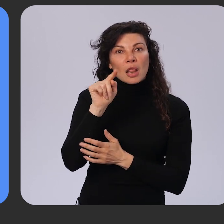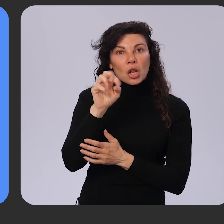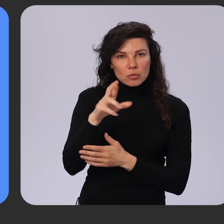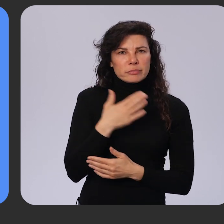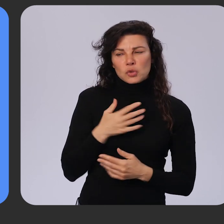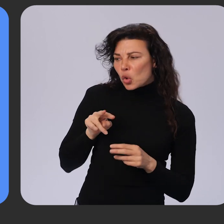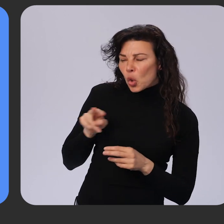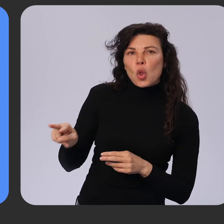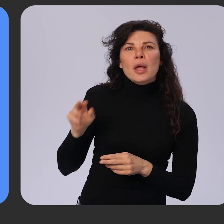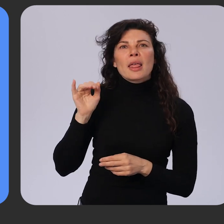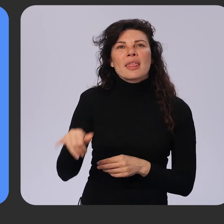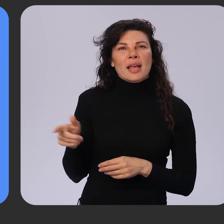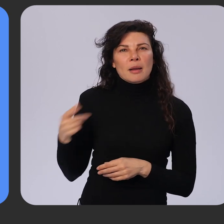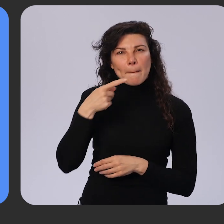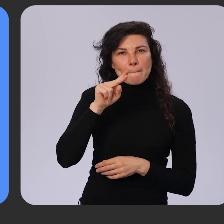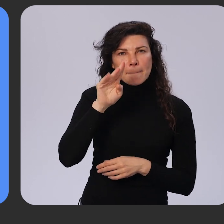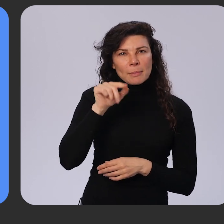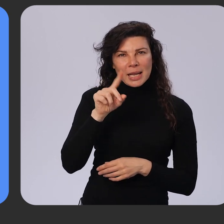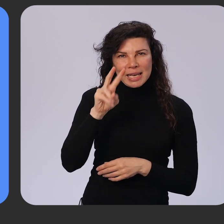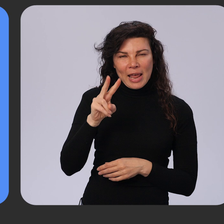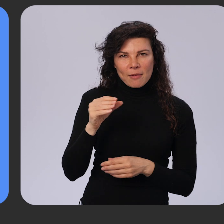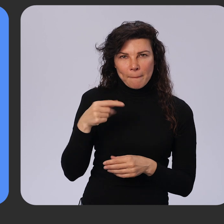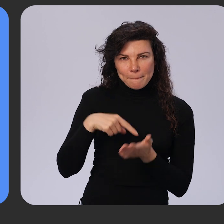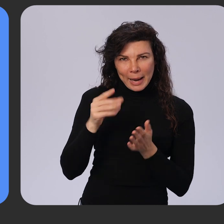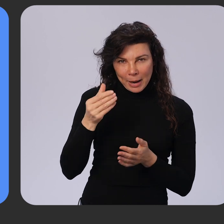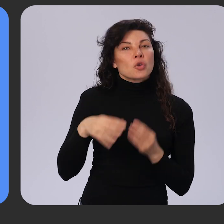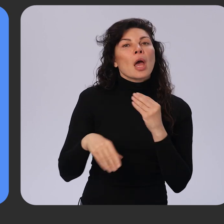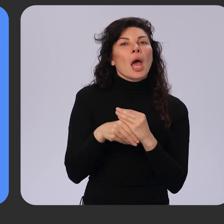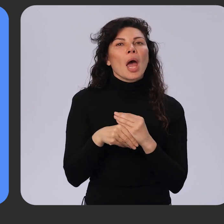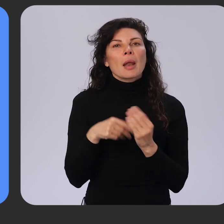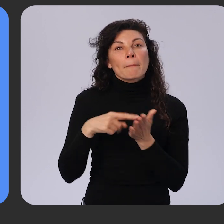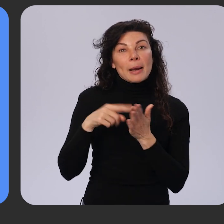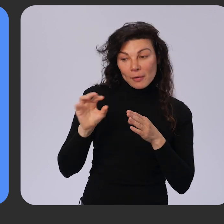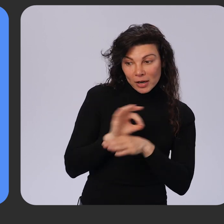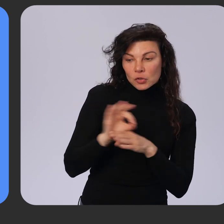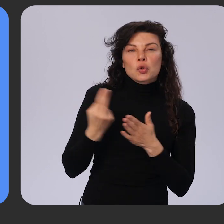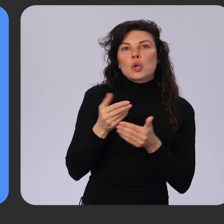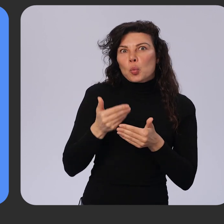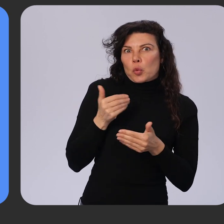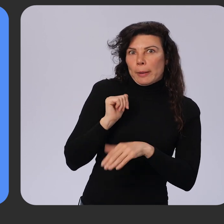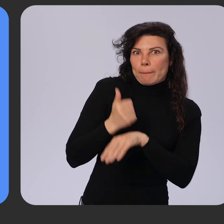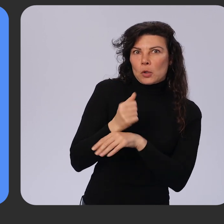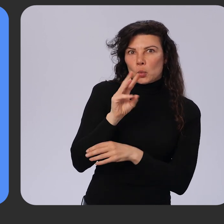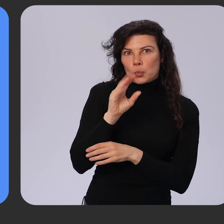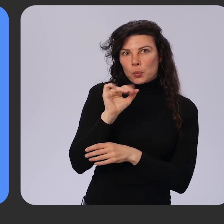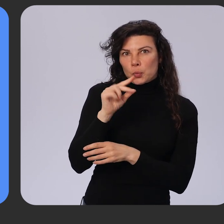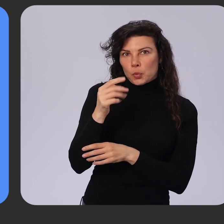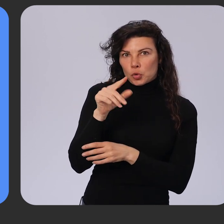package in pub.dev to add payment functionality using pre-built widgets. You can check out the